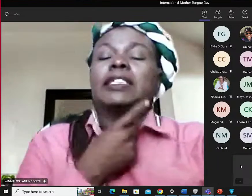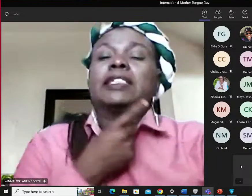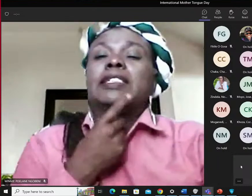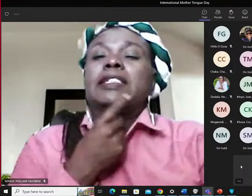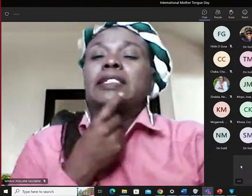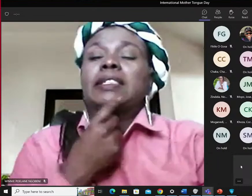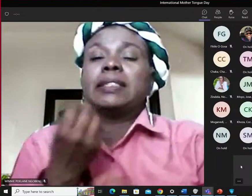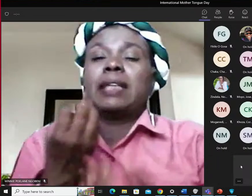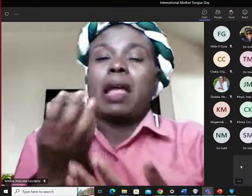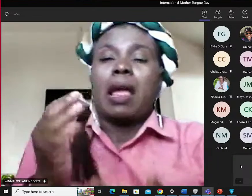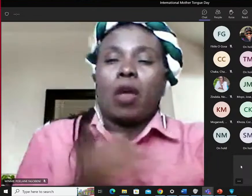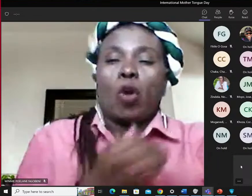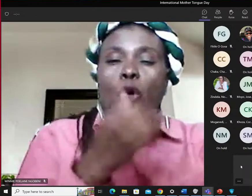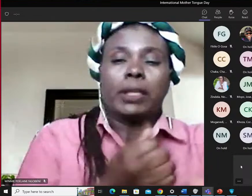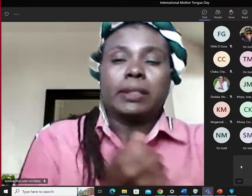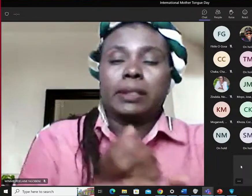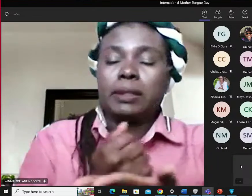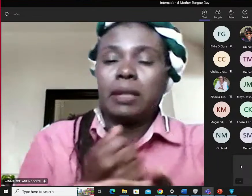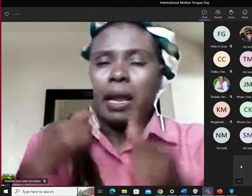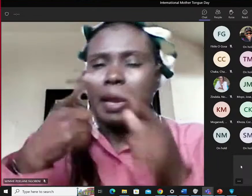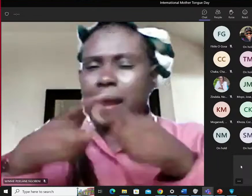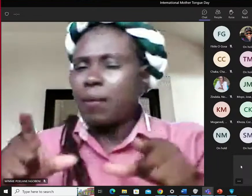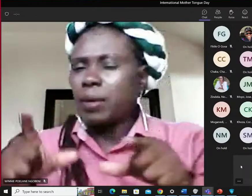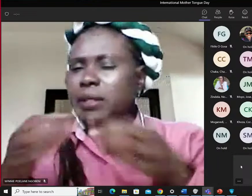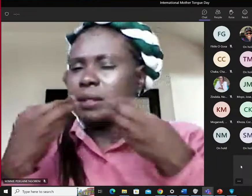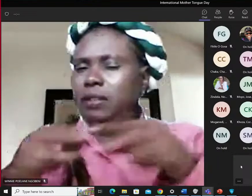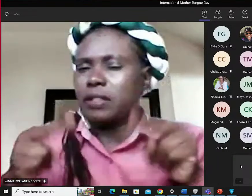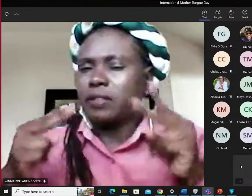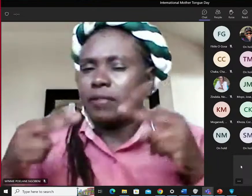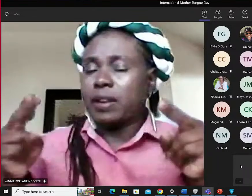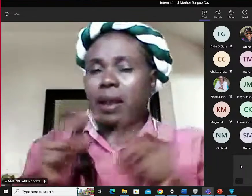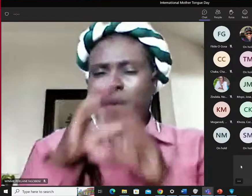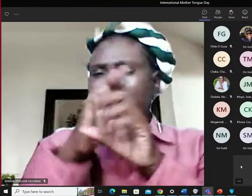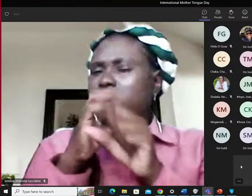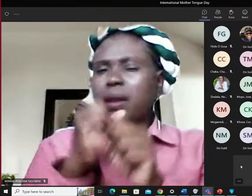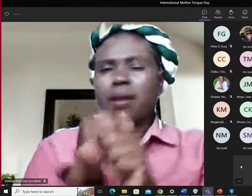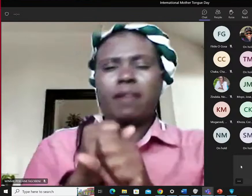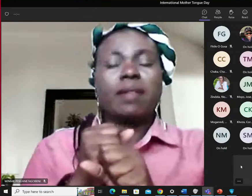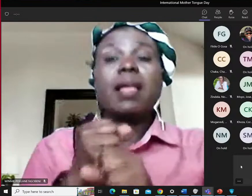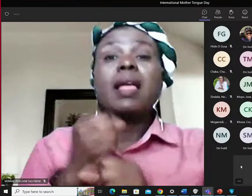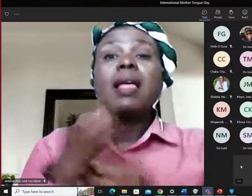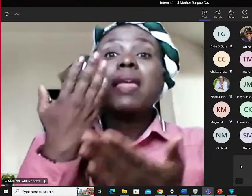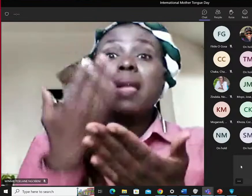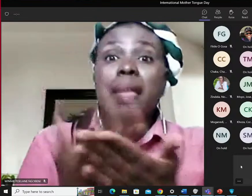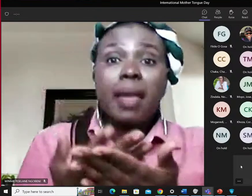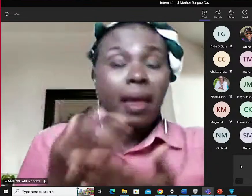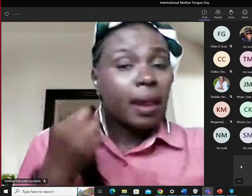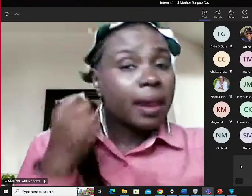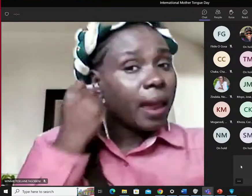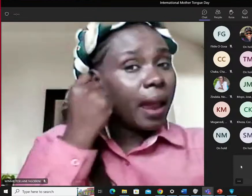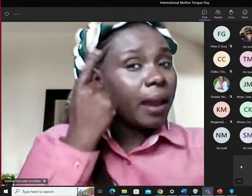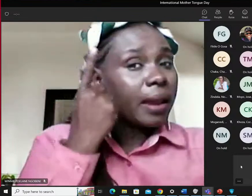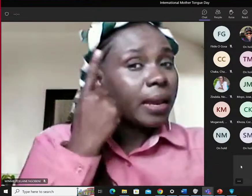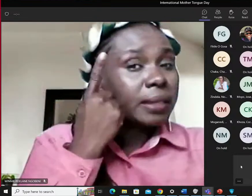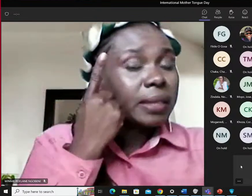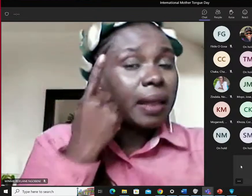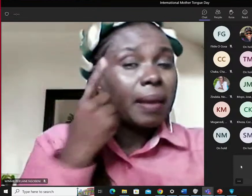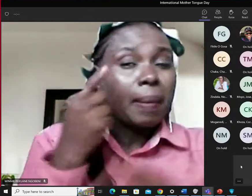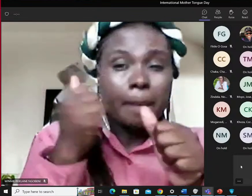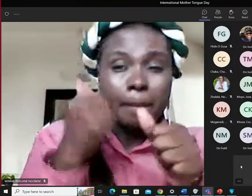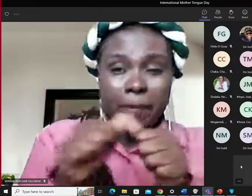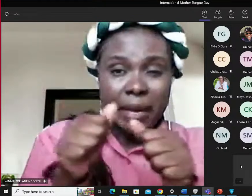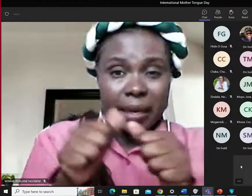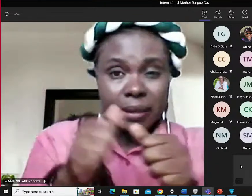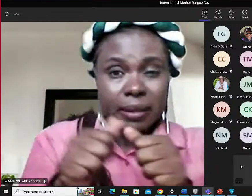languages, we believe that they will be able to understand the study material better. And then